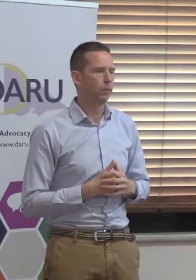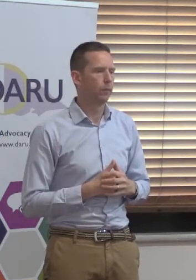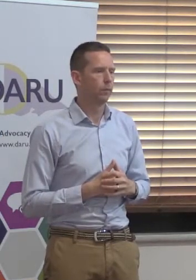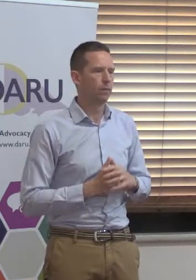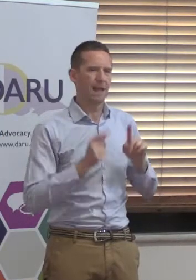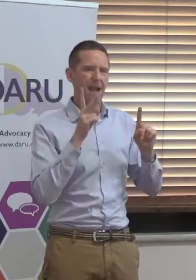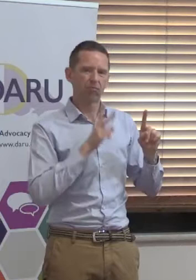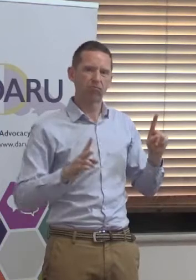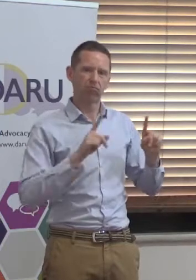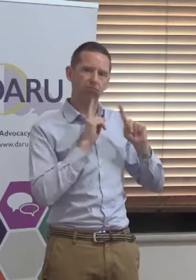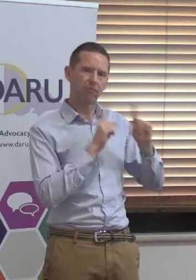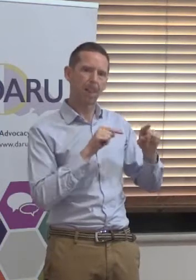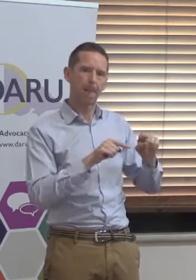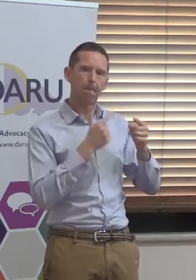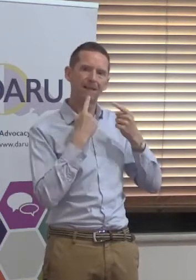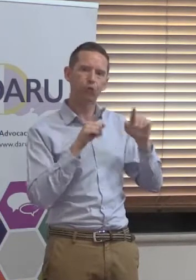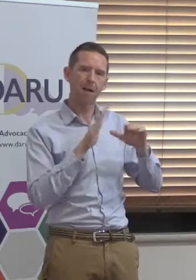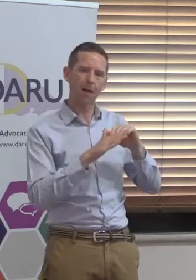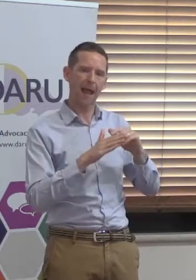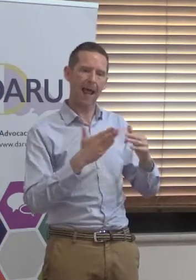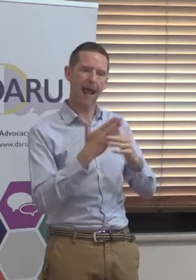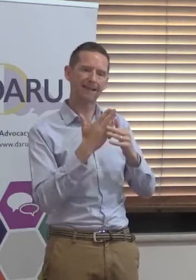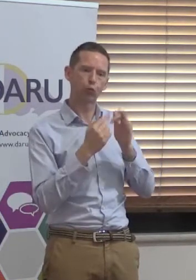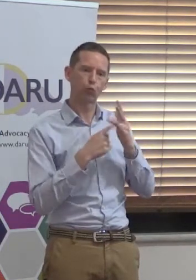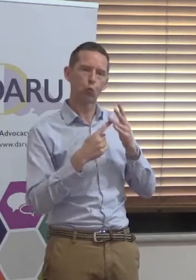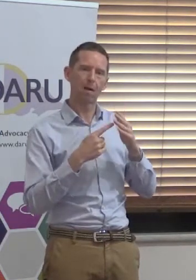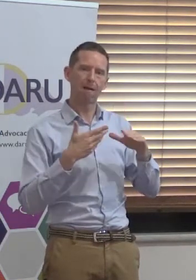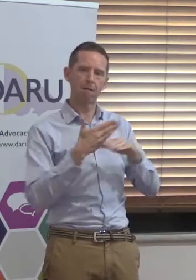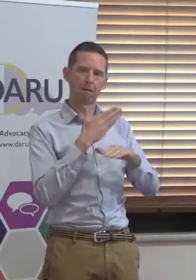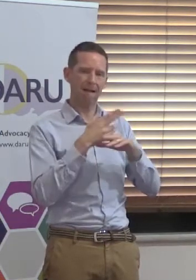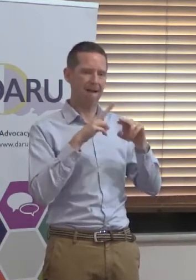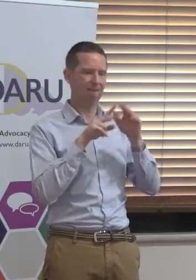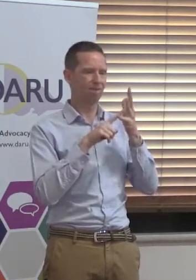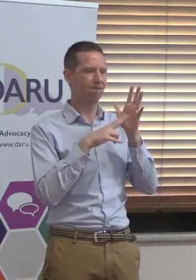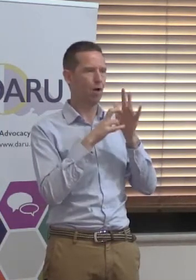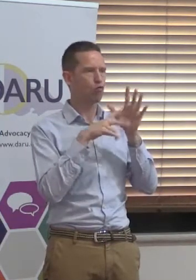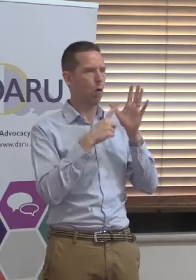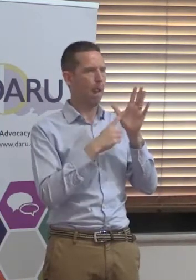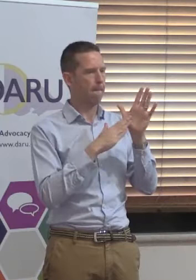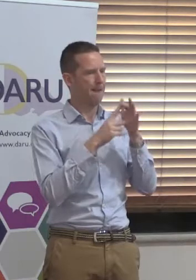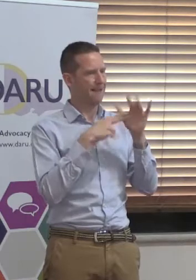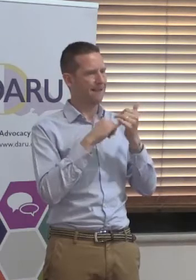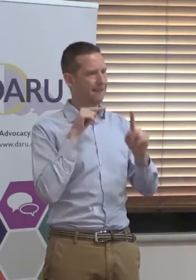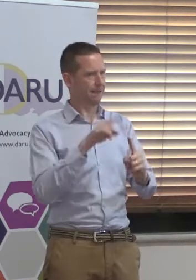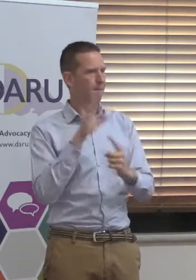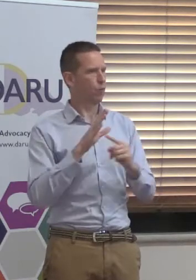reinforcing that message about access to a functional means of communication is being key.